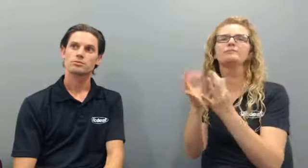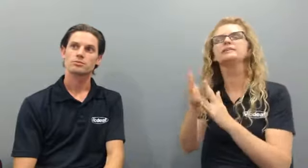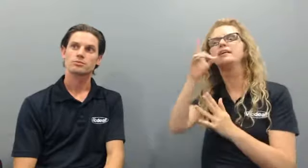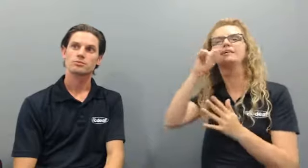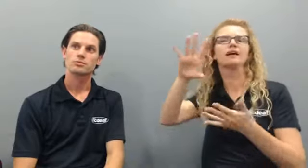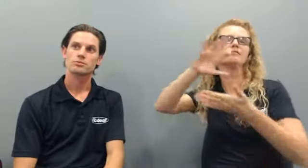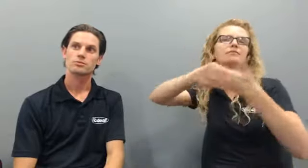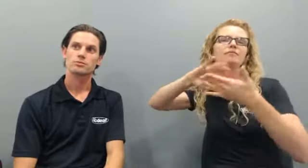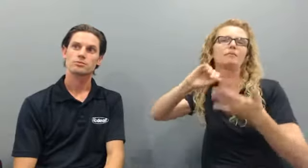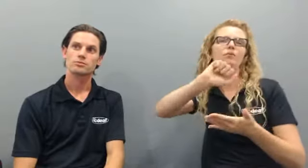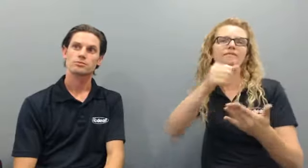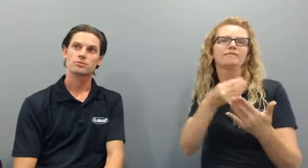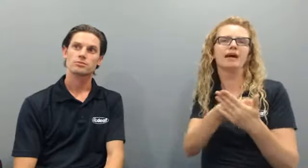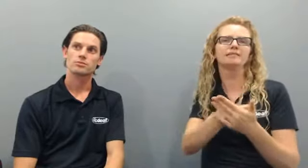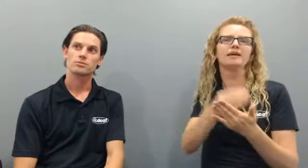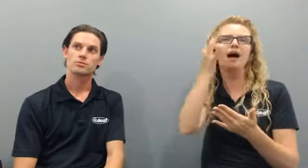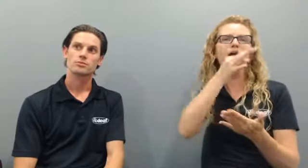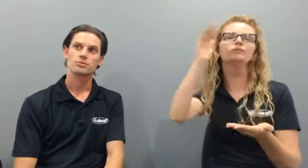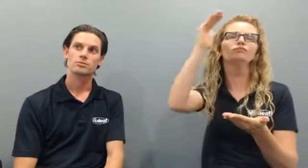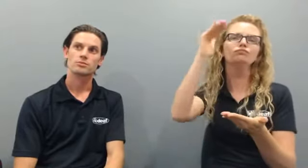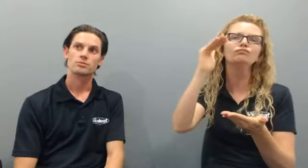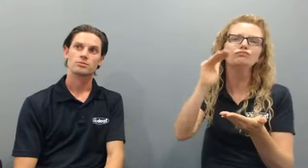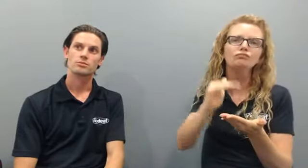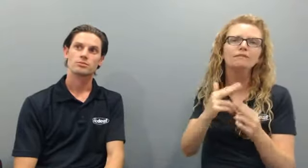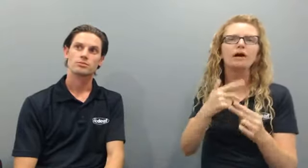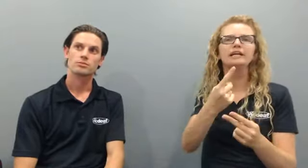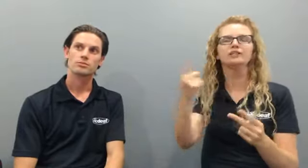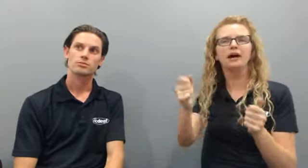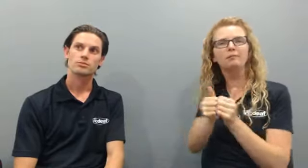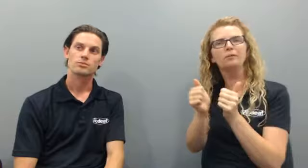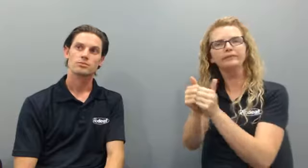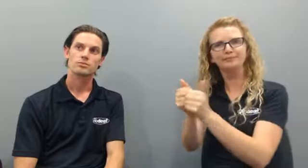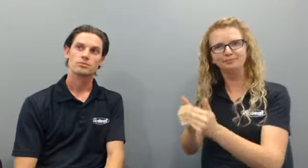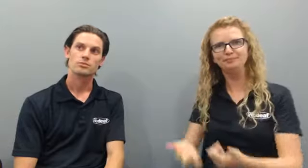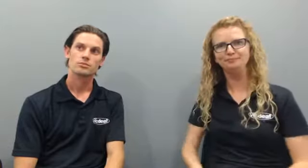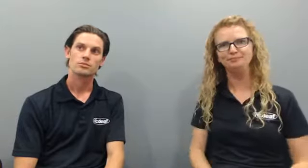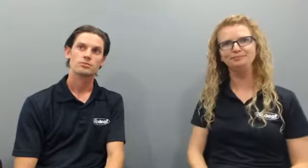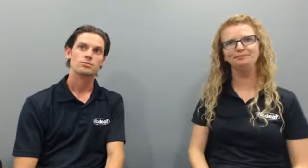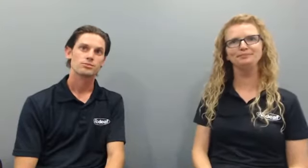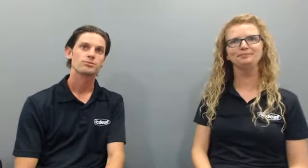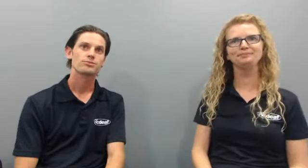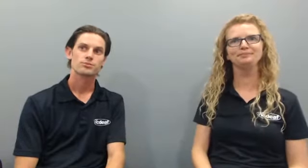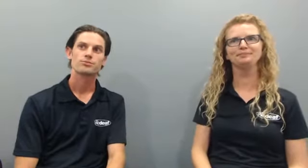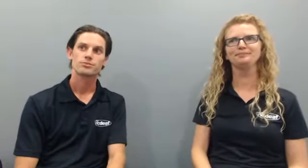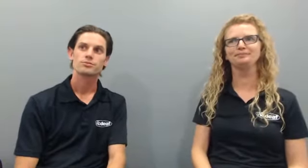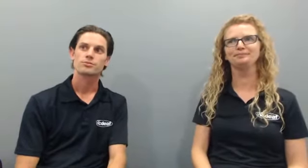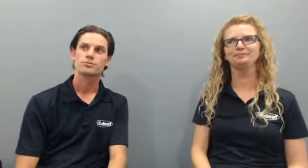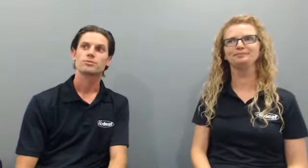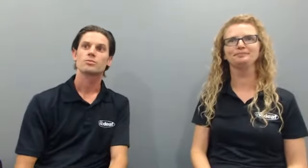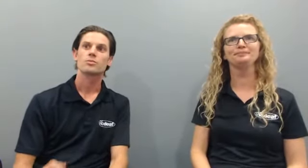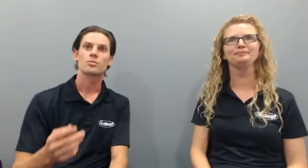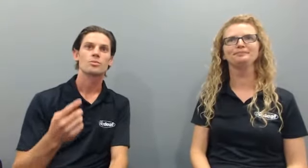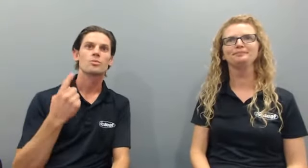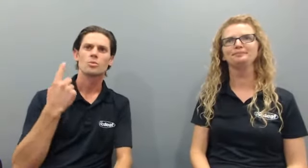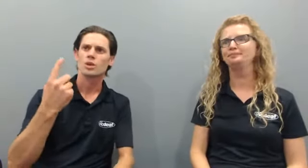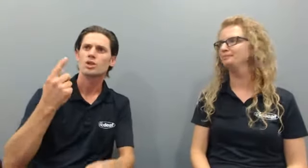your package. And likewise with other interpreting agencies, that money will come out of the package that you received from the